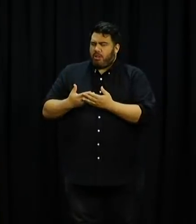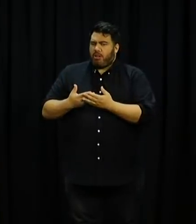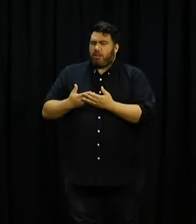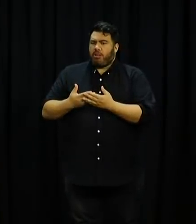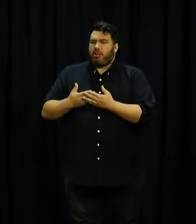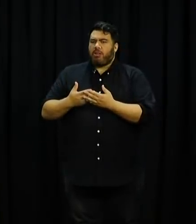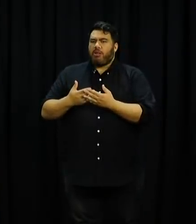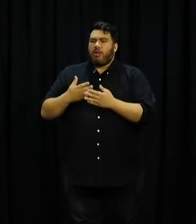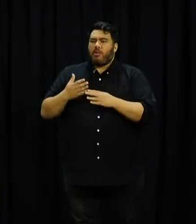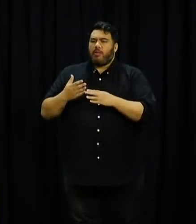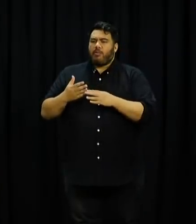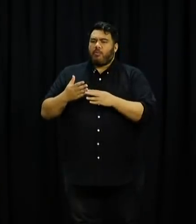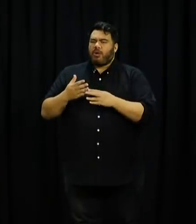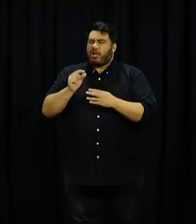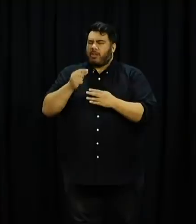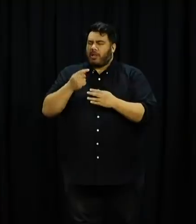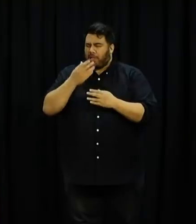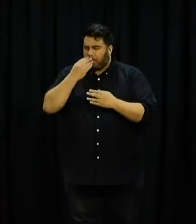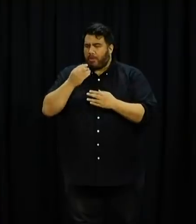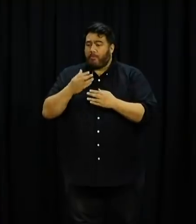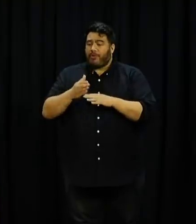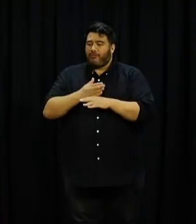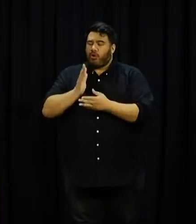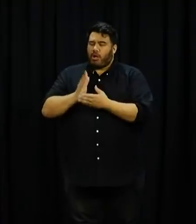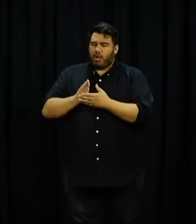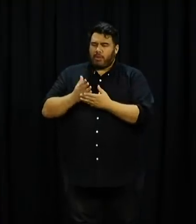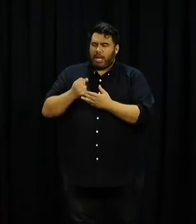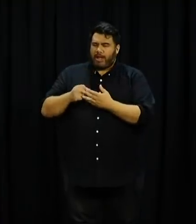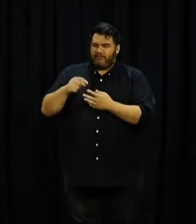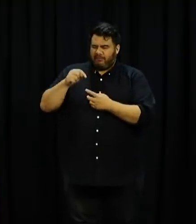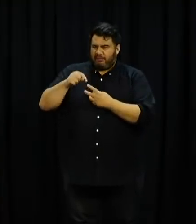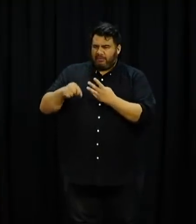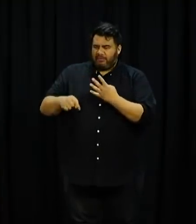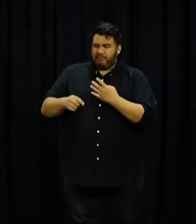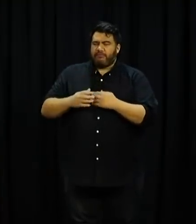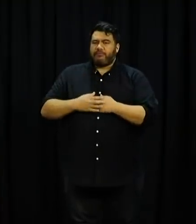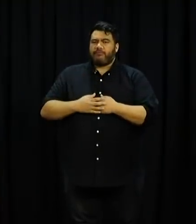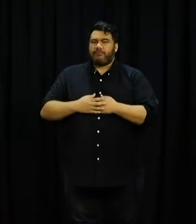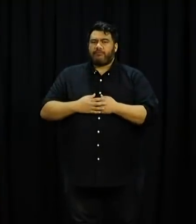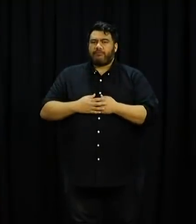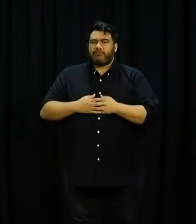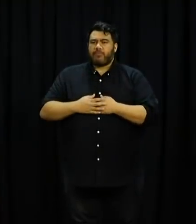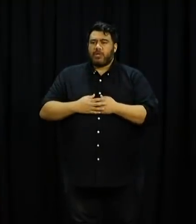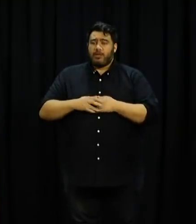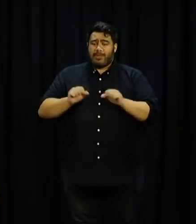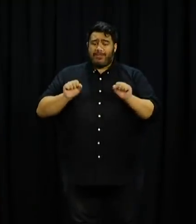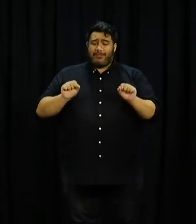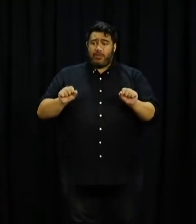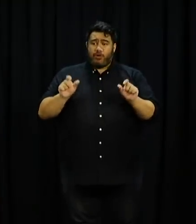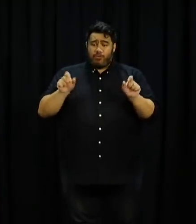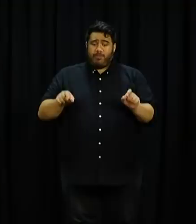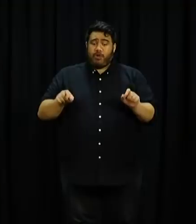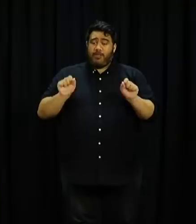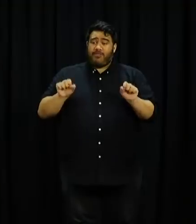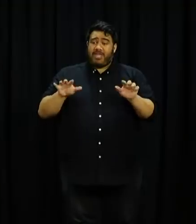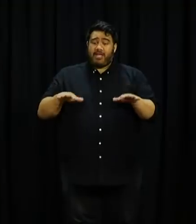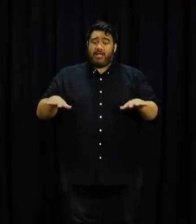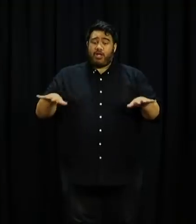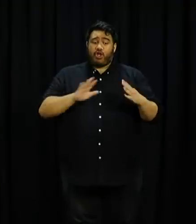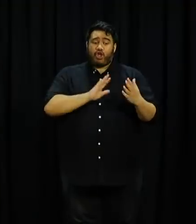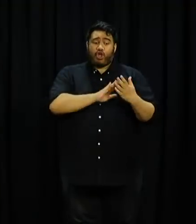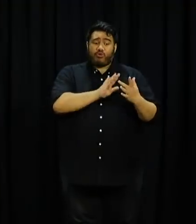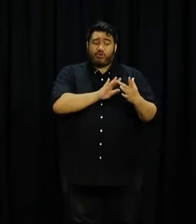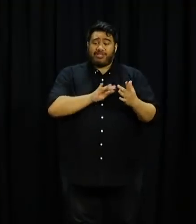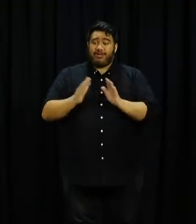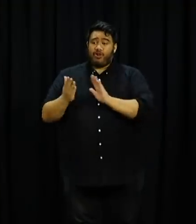symptoms in our index case, had also been in the workplace. But for both of them, their number of close contacts, the team they worked in,